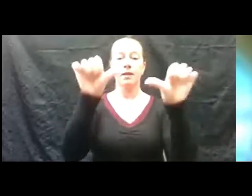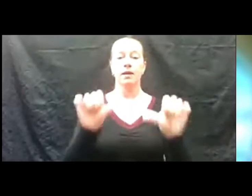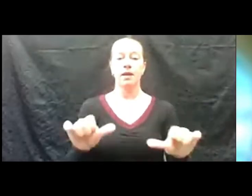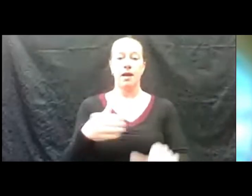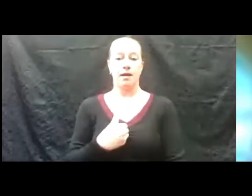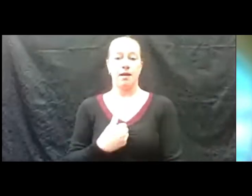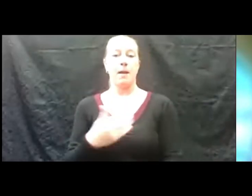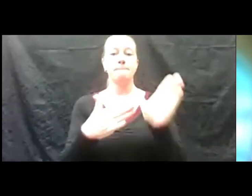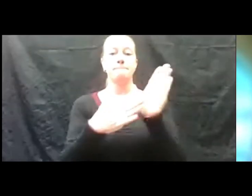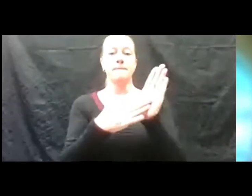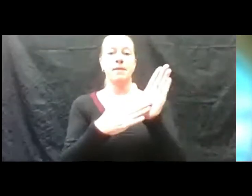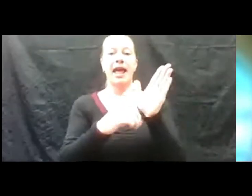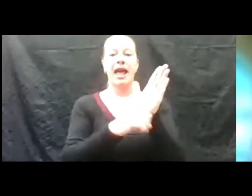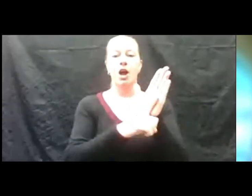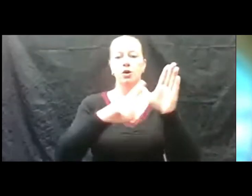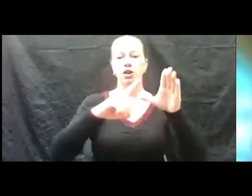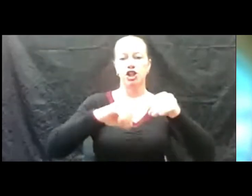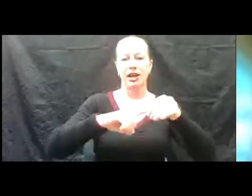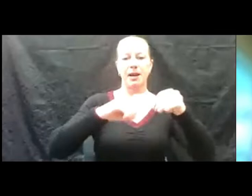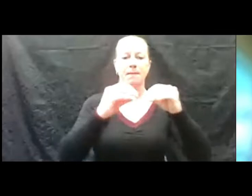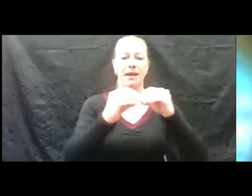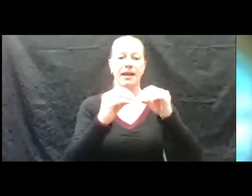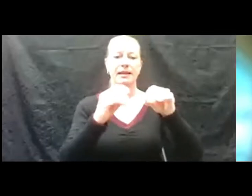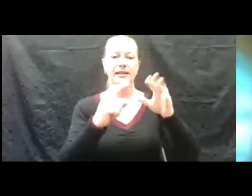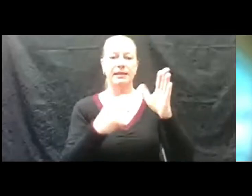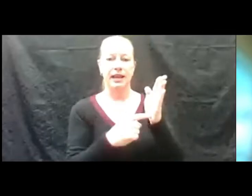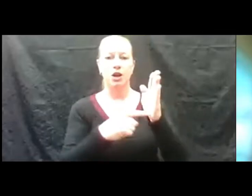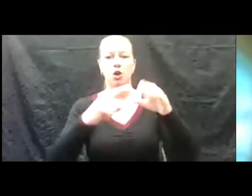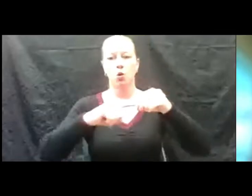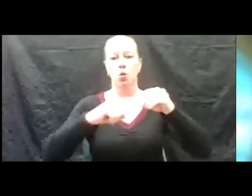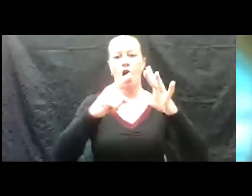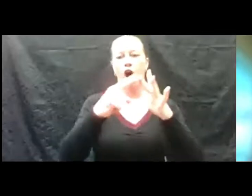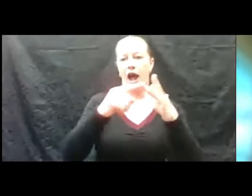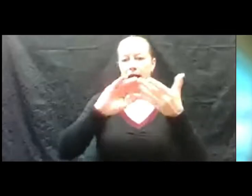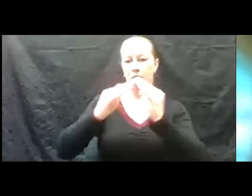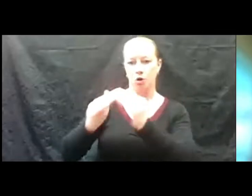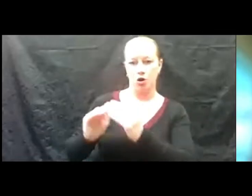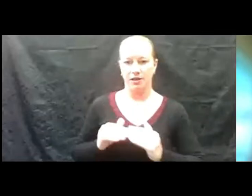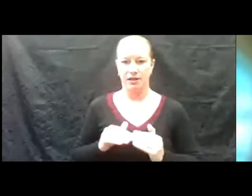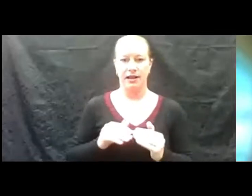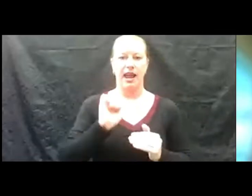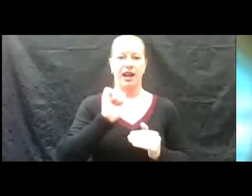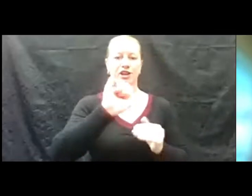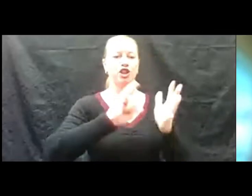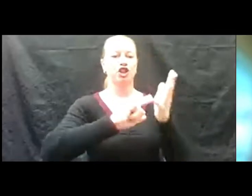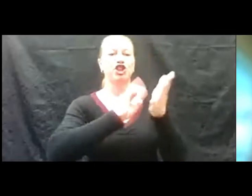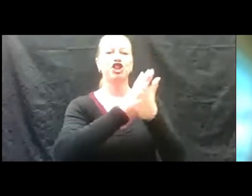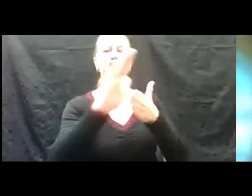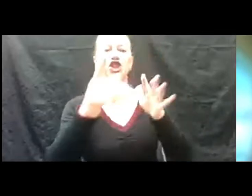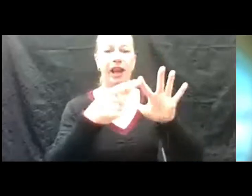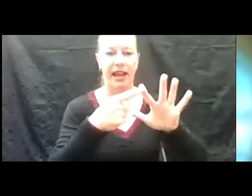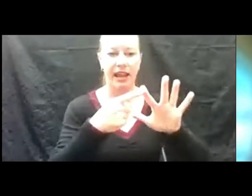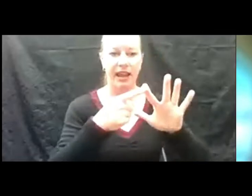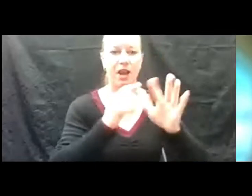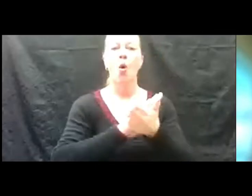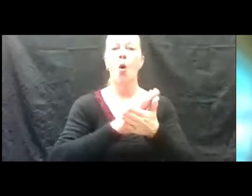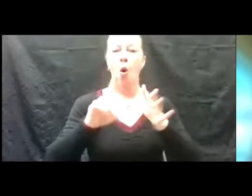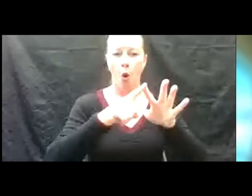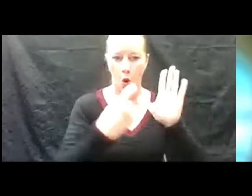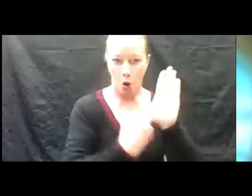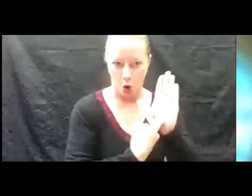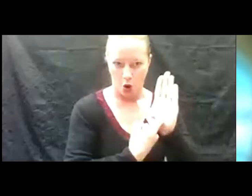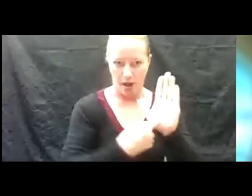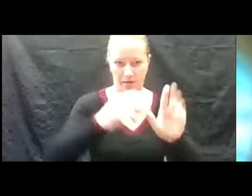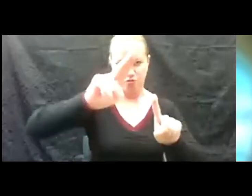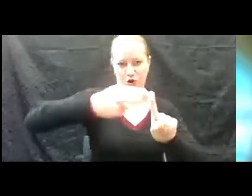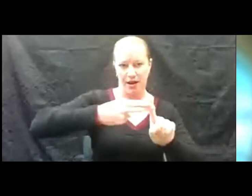the LGBTQI community and uses the she, her pronouns. Finally, Diane Rogers